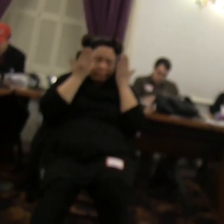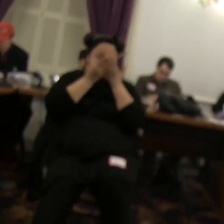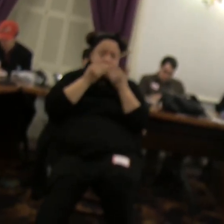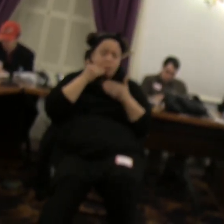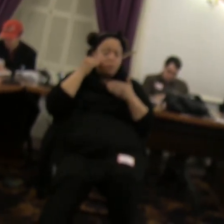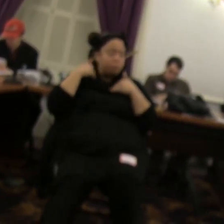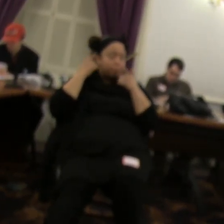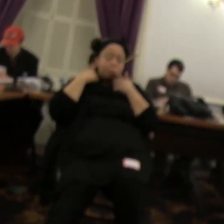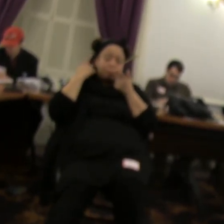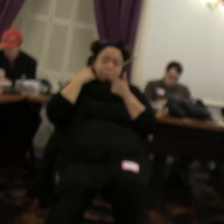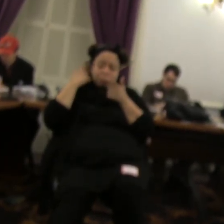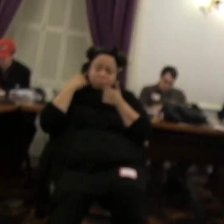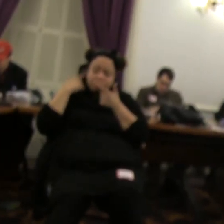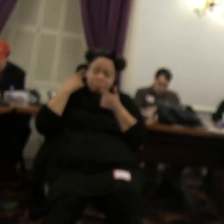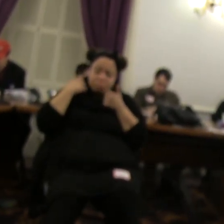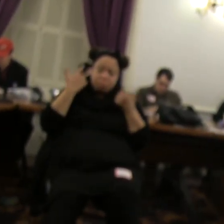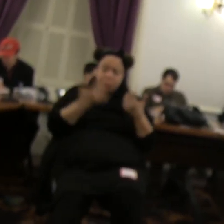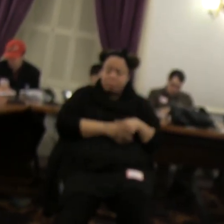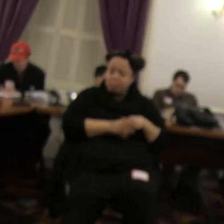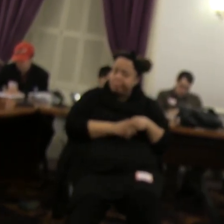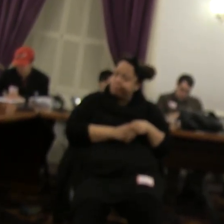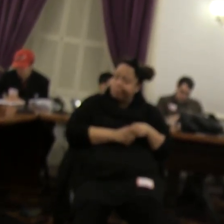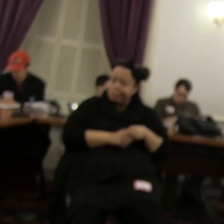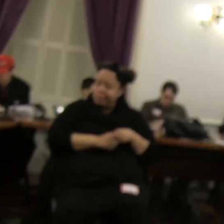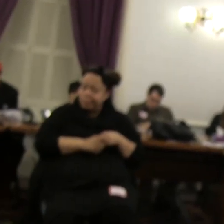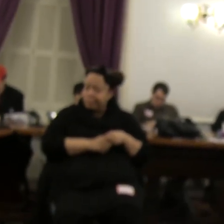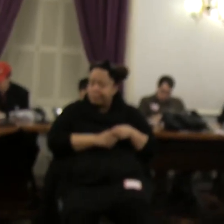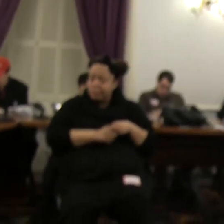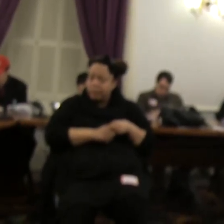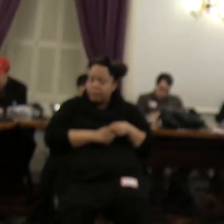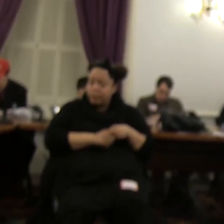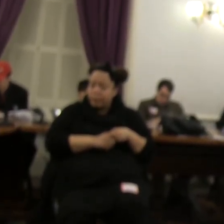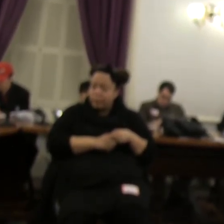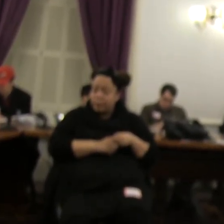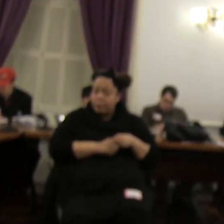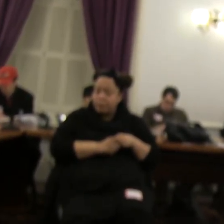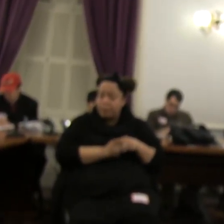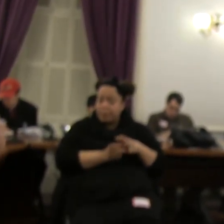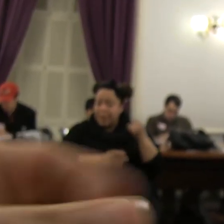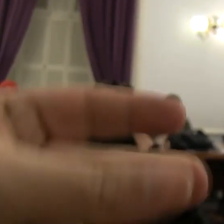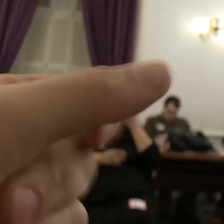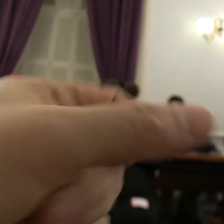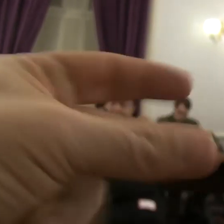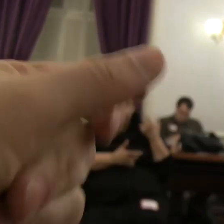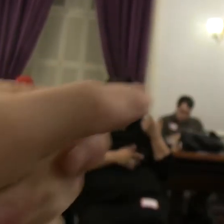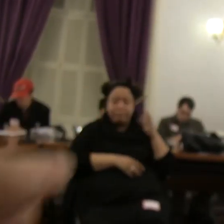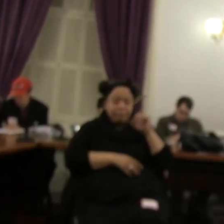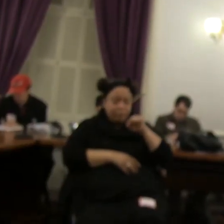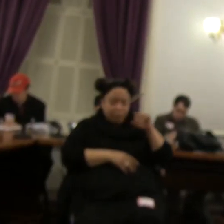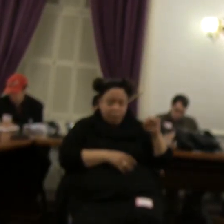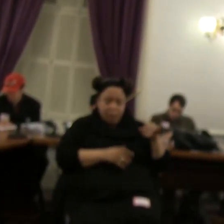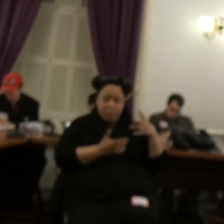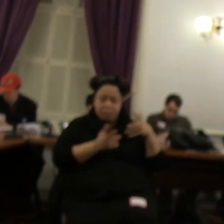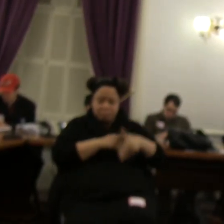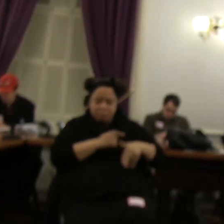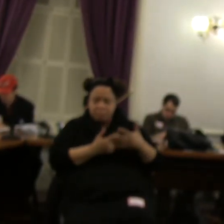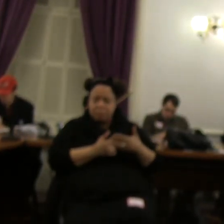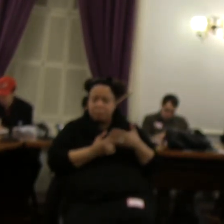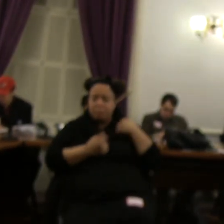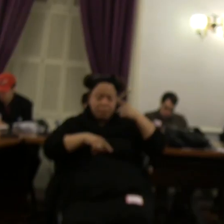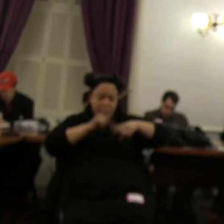activities outside of her house without that community support. And those activities include things like therapeutic horseback